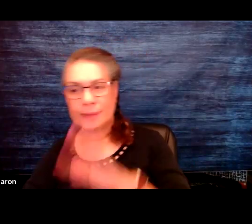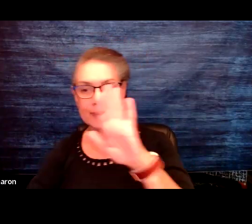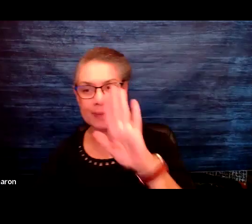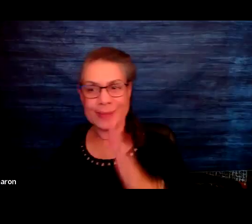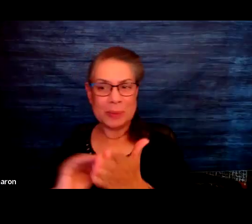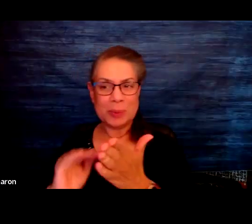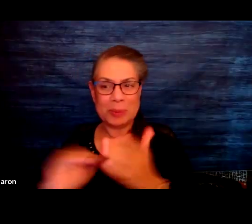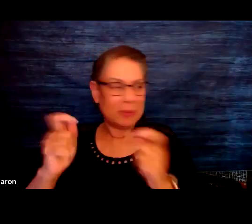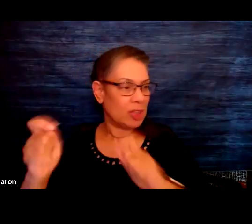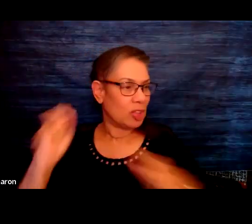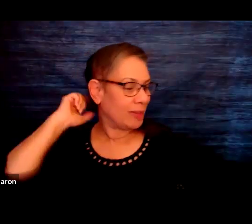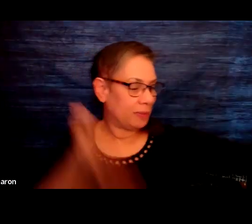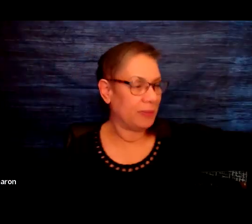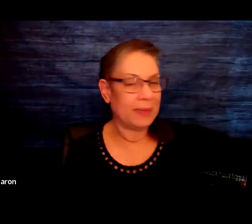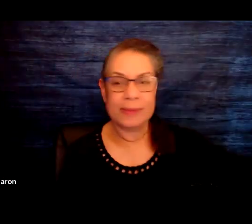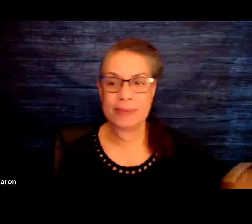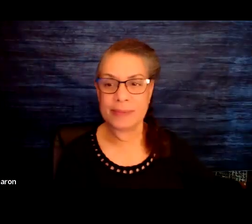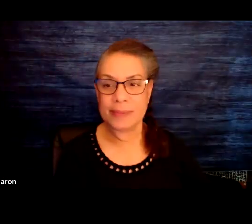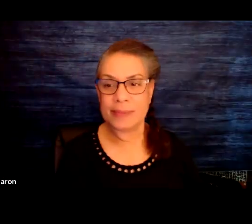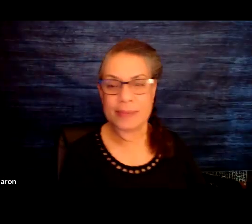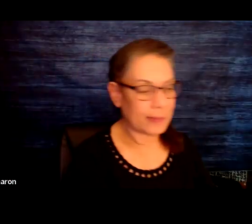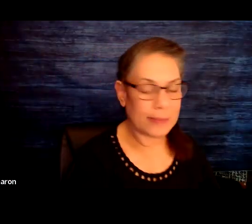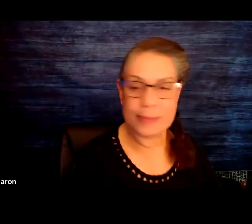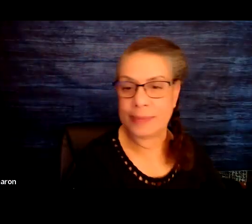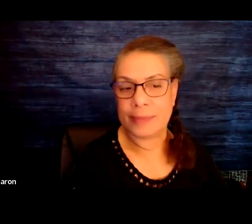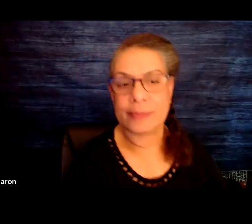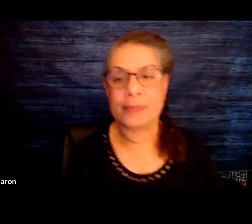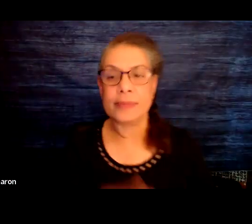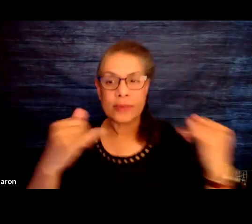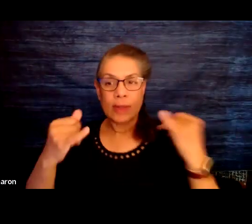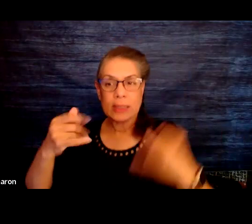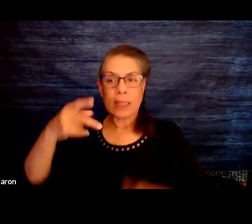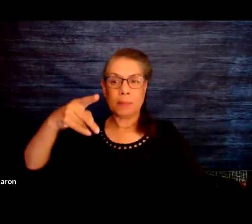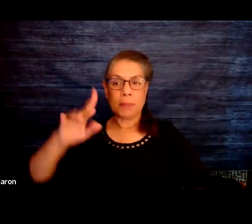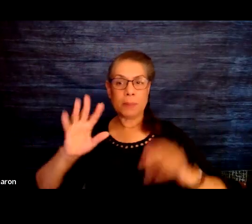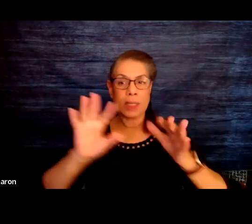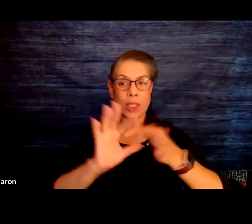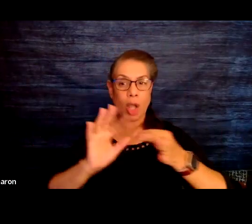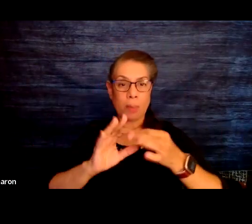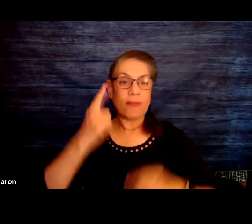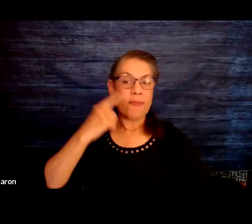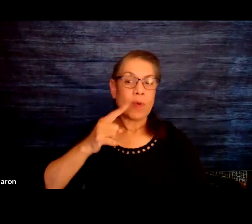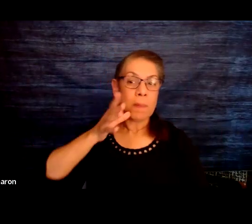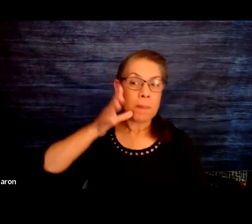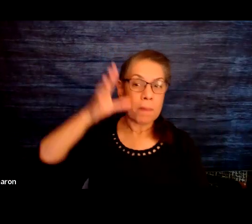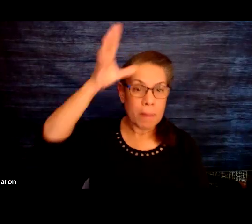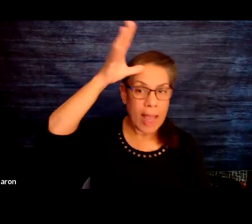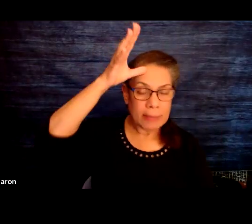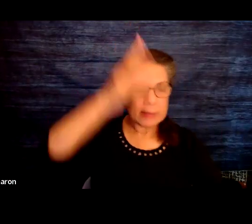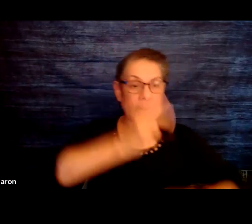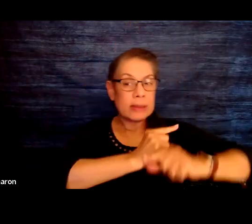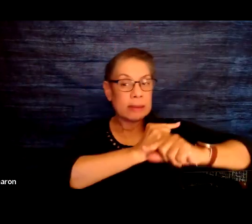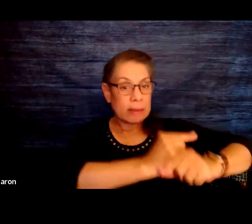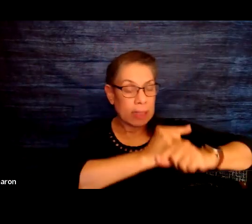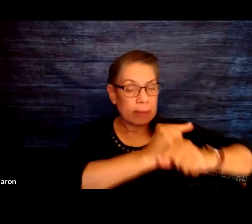Ms. Park? Thank you, Chair. The public comment period is an opportunity for parents, caregivers, students, and